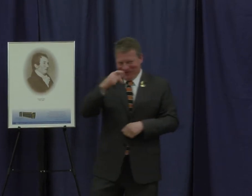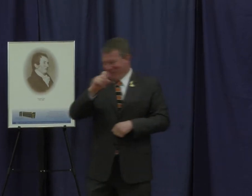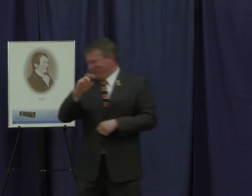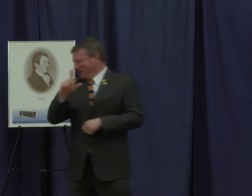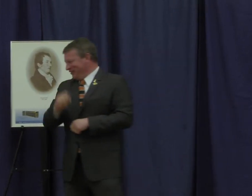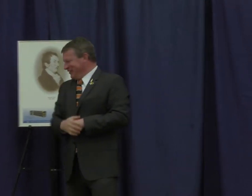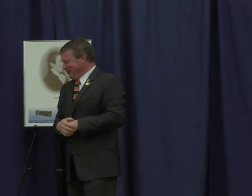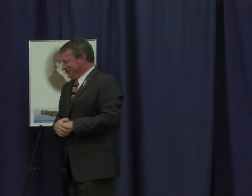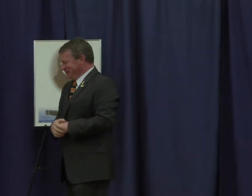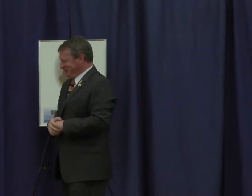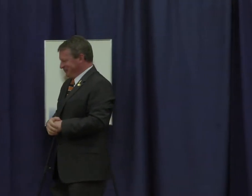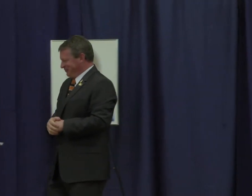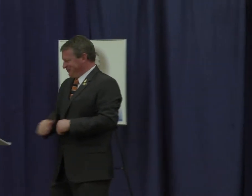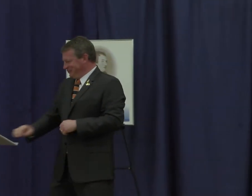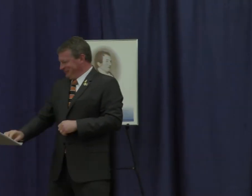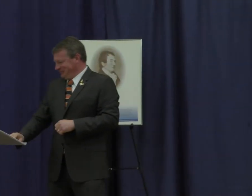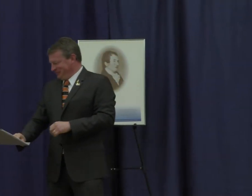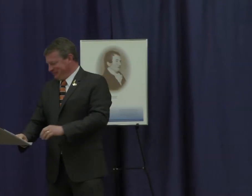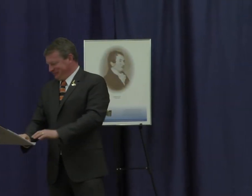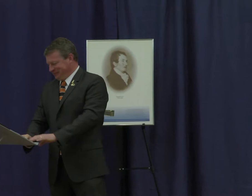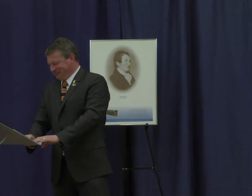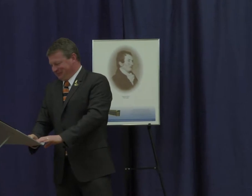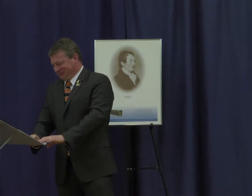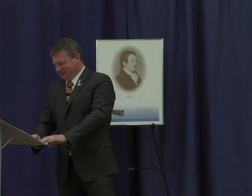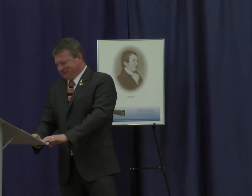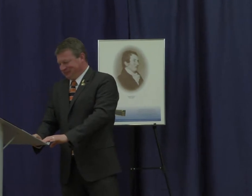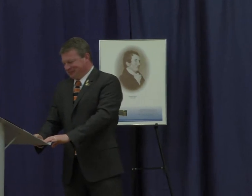and then we will open the time capsule.